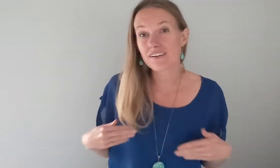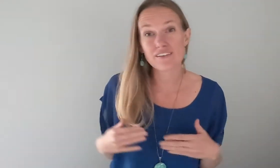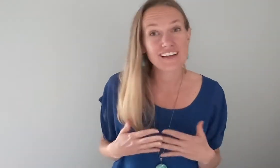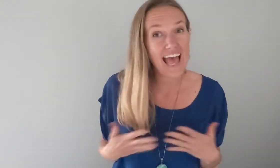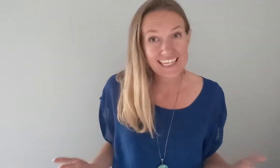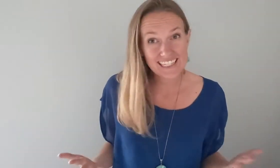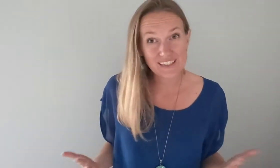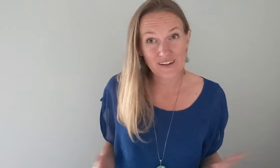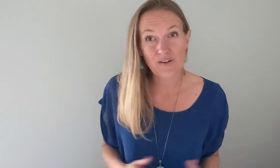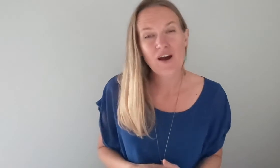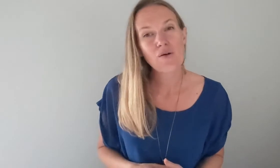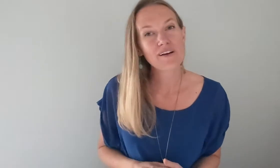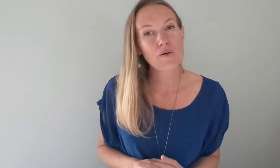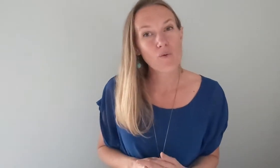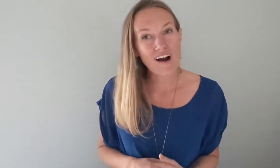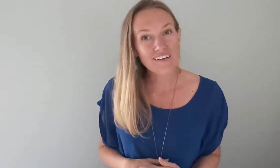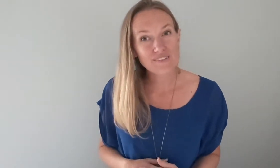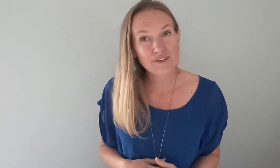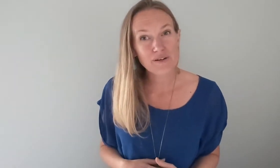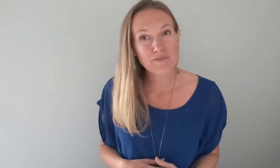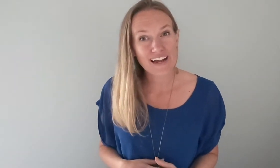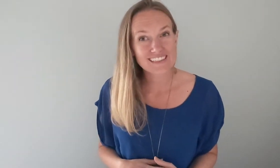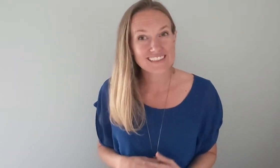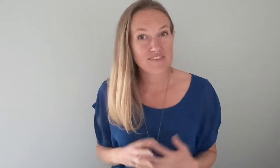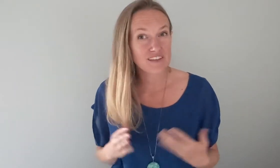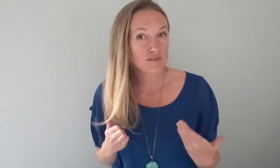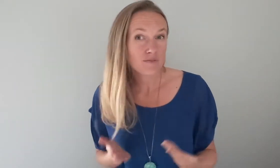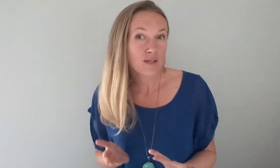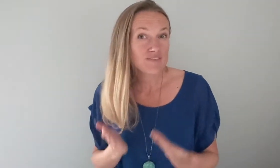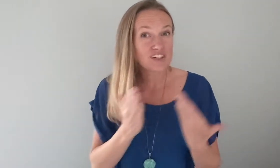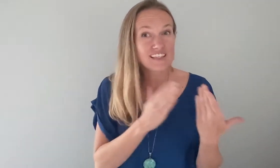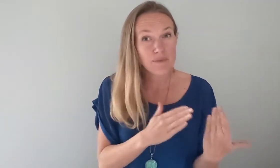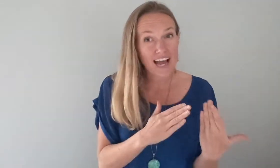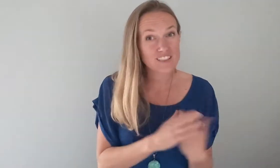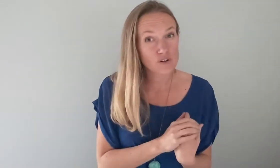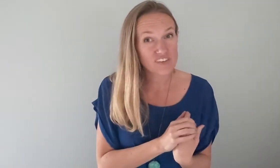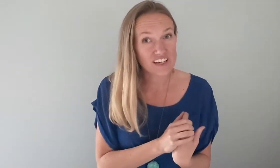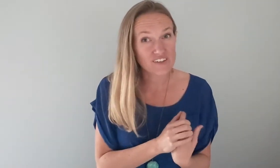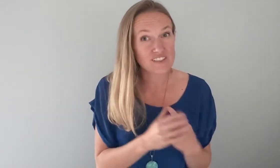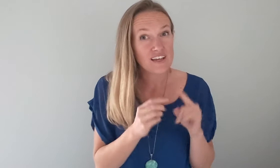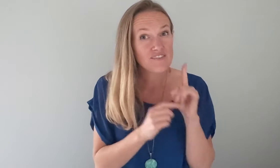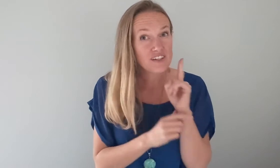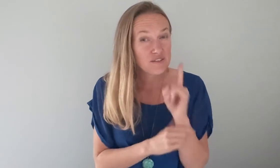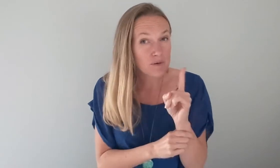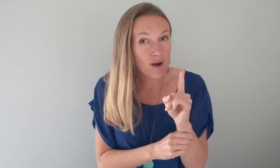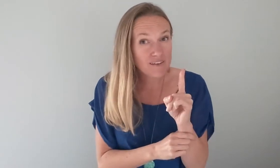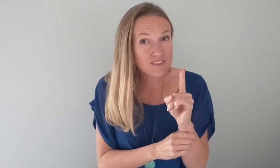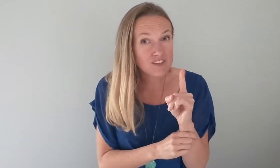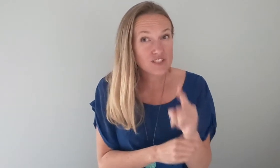learn anything new. We're going to walk through and practice everything we've learned in the past 4 videos. Video number 1 was verse